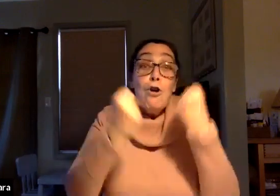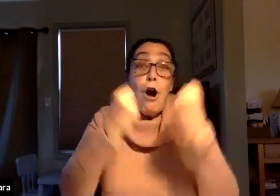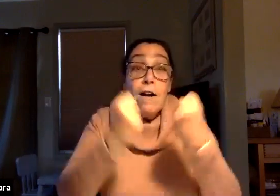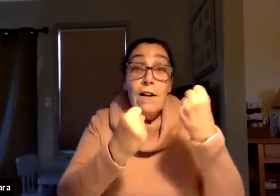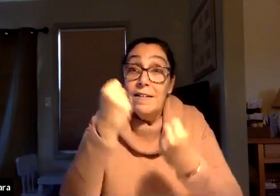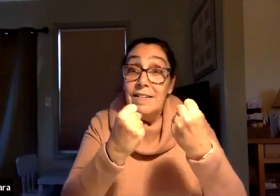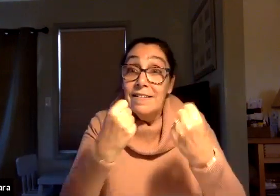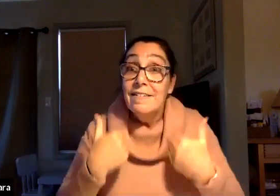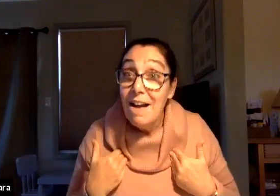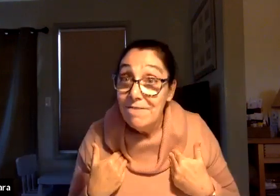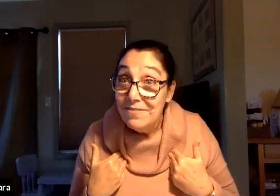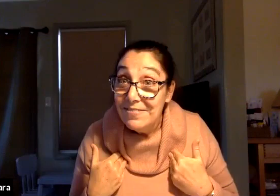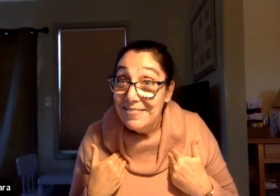Car, have.